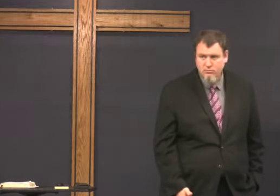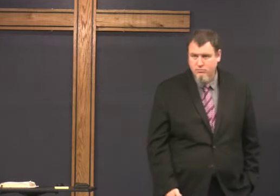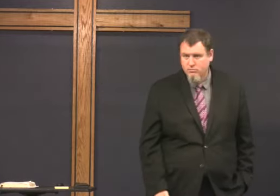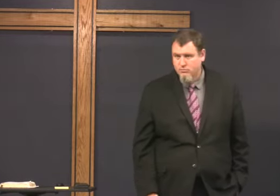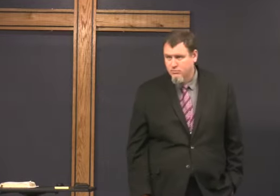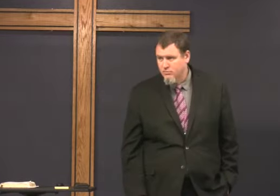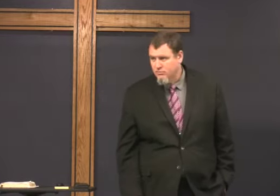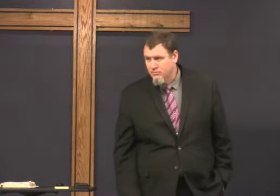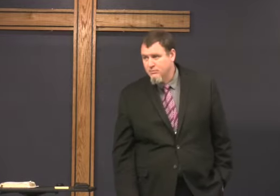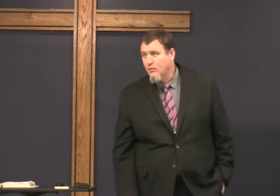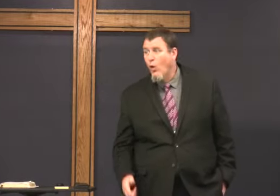awful.